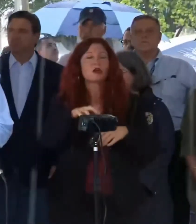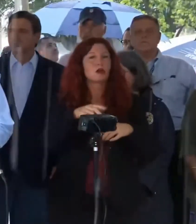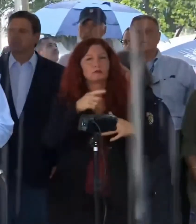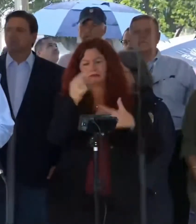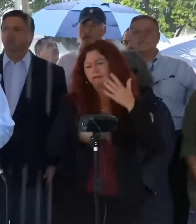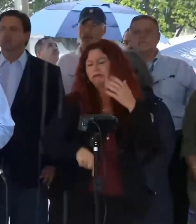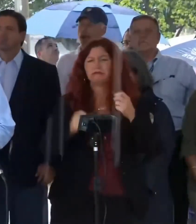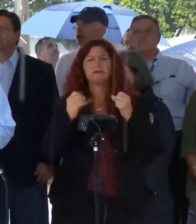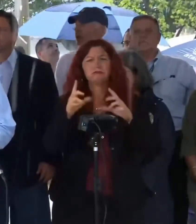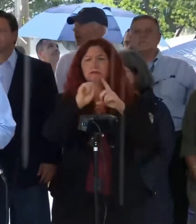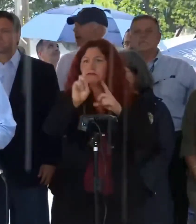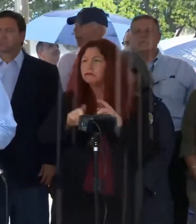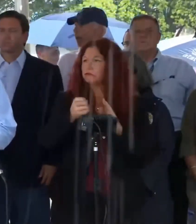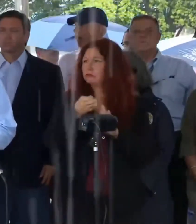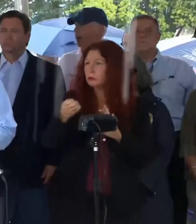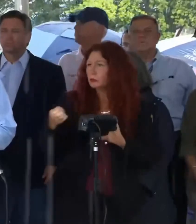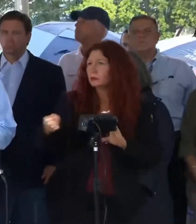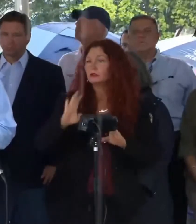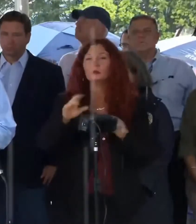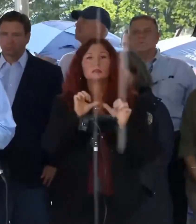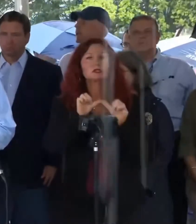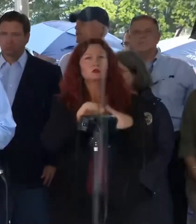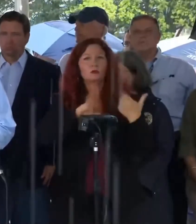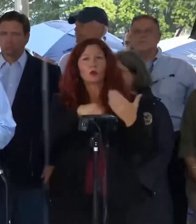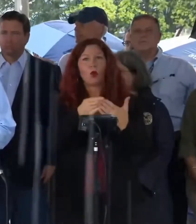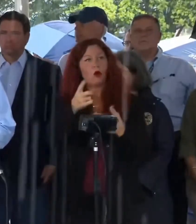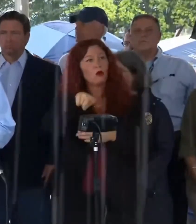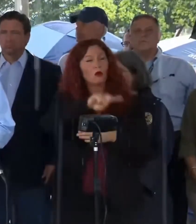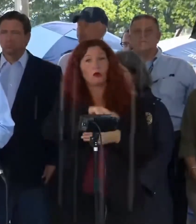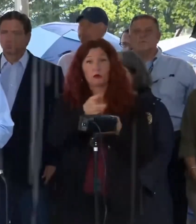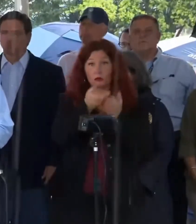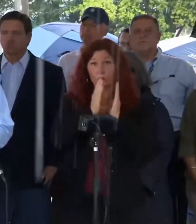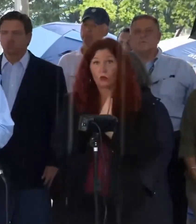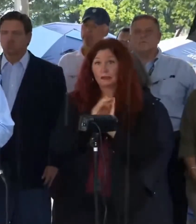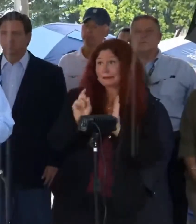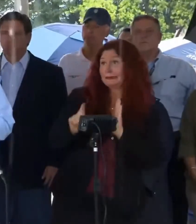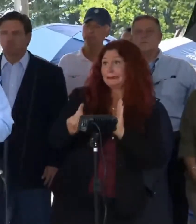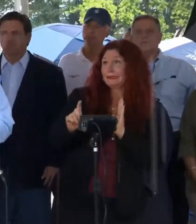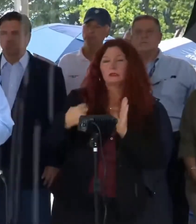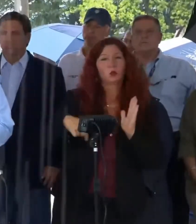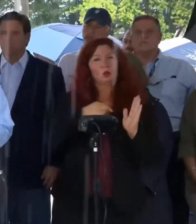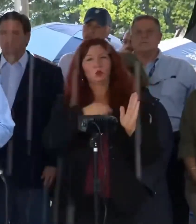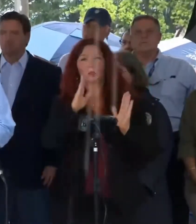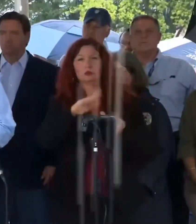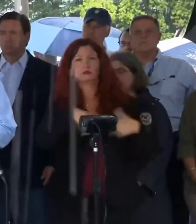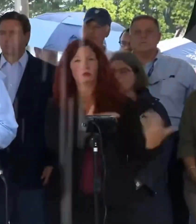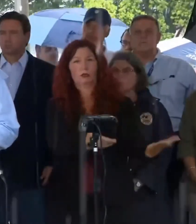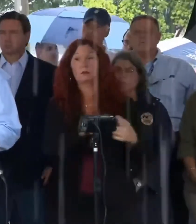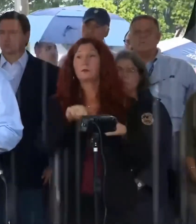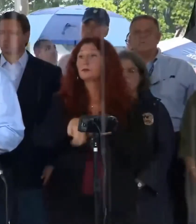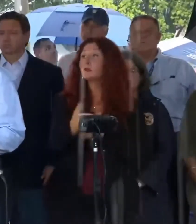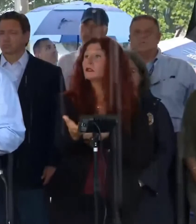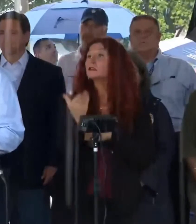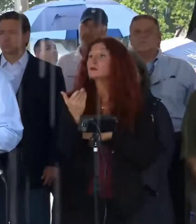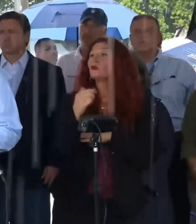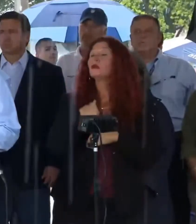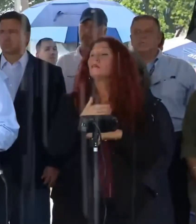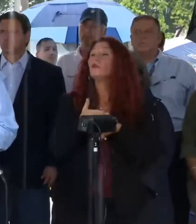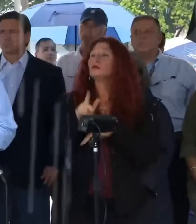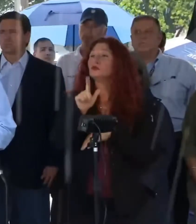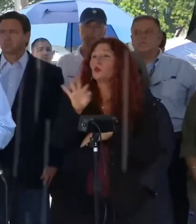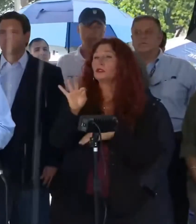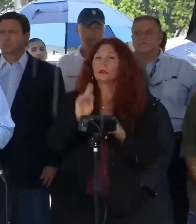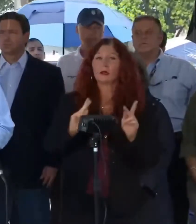Management Logistics Team will continue to support all resource requests. As of this morning, we have 29 individuals